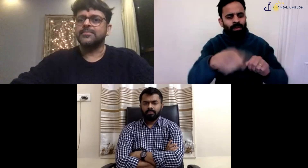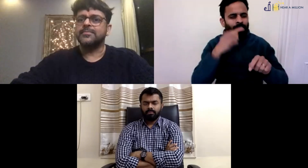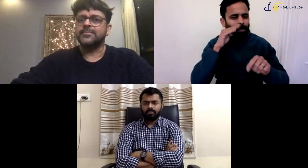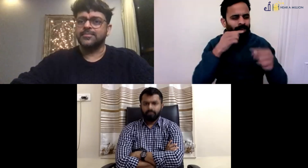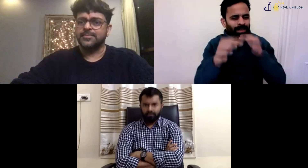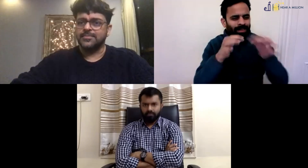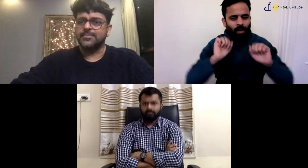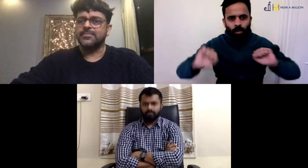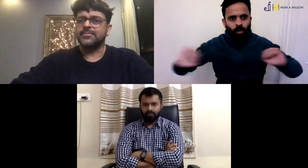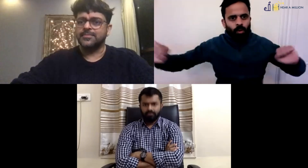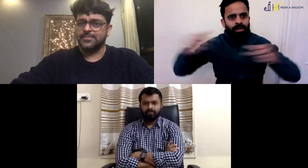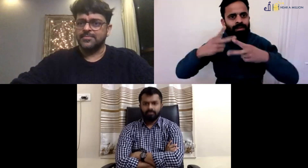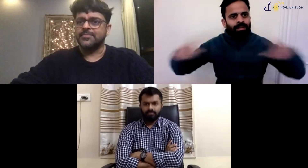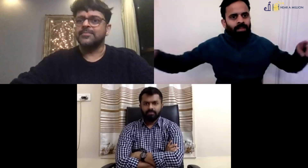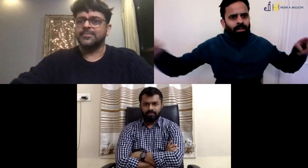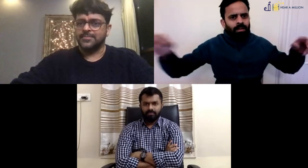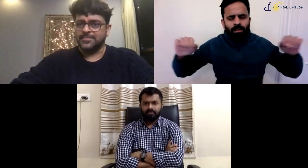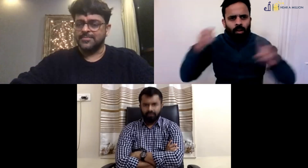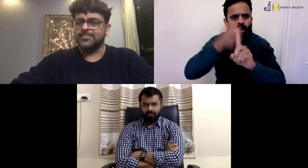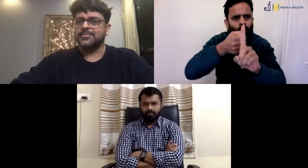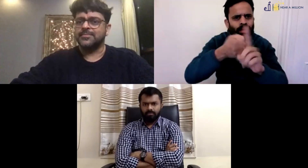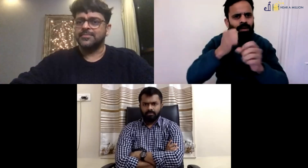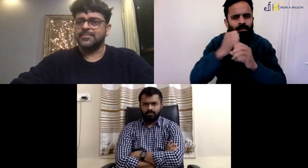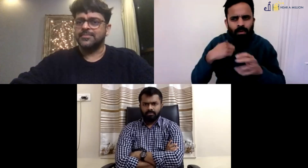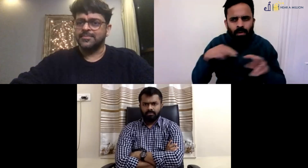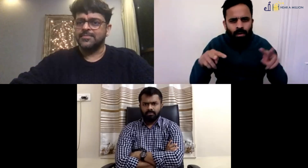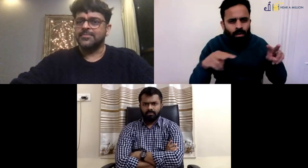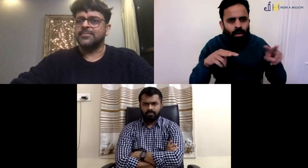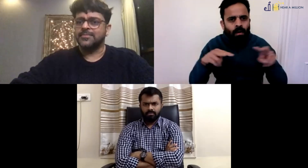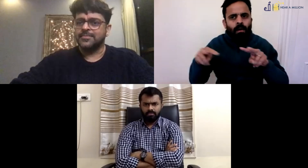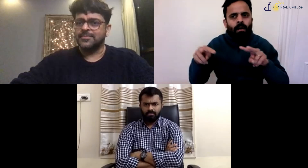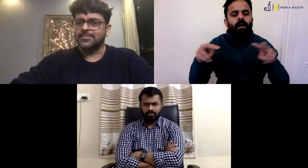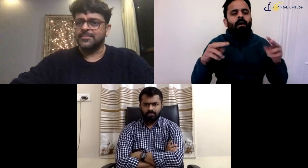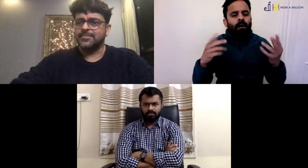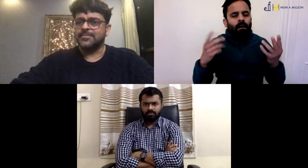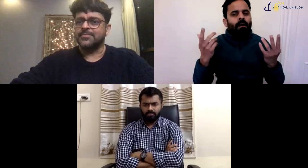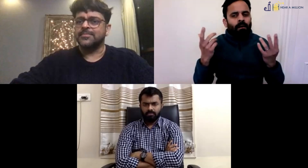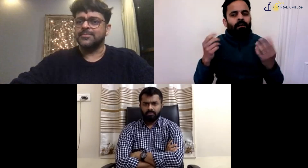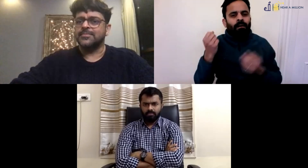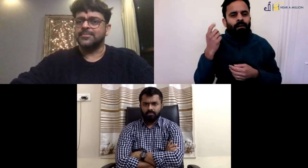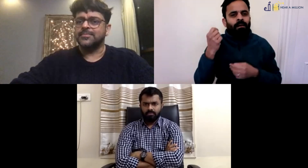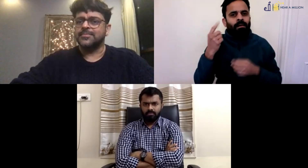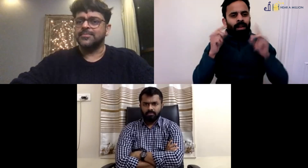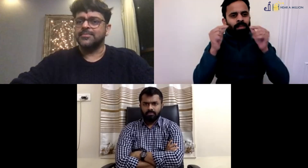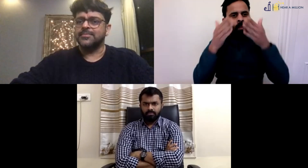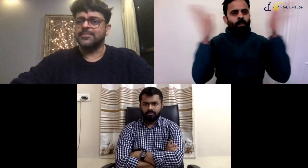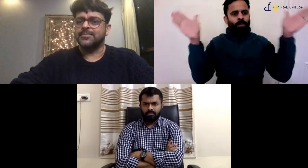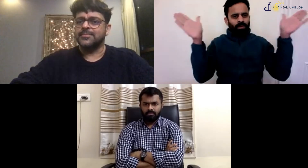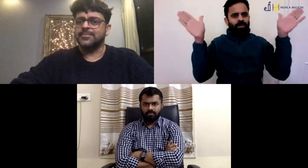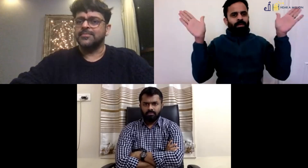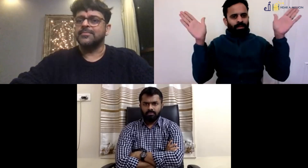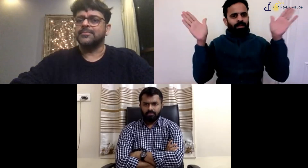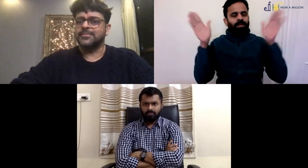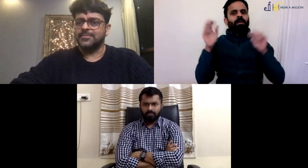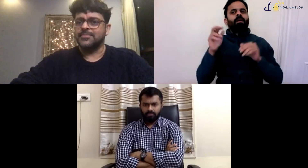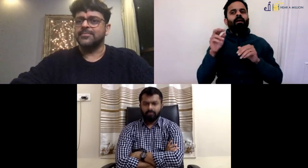found out so much about different, like Manan was explaining, people having different agendas of their own, advocacies